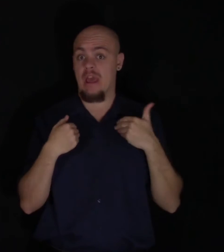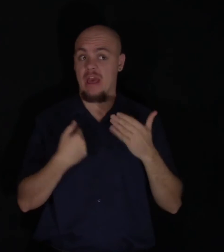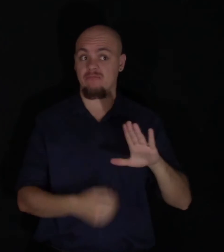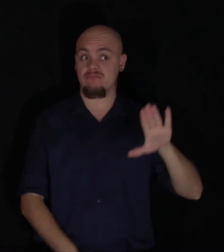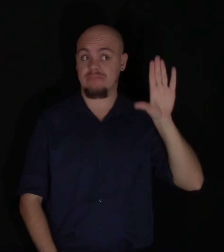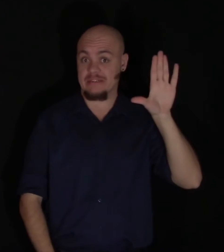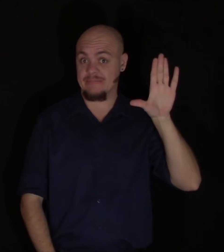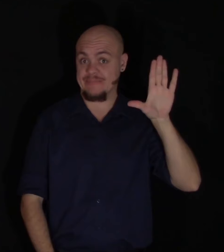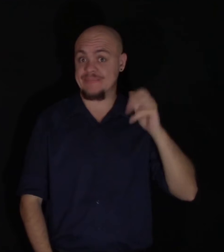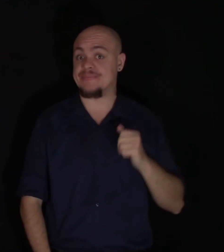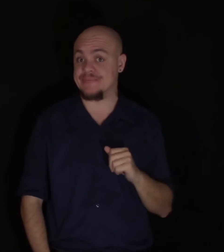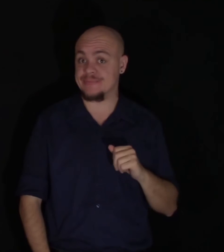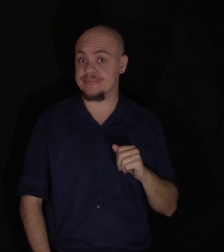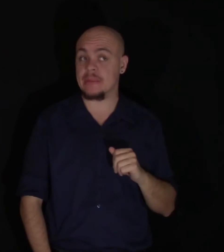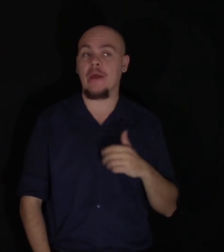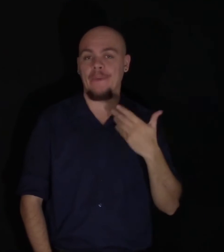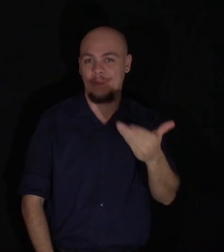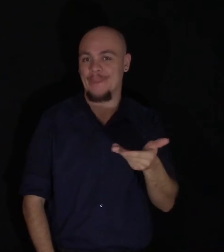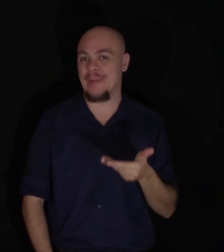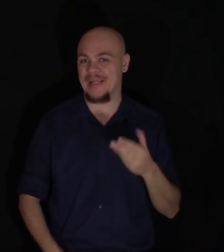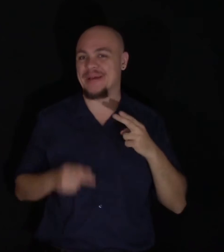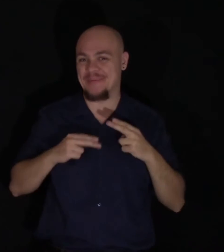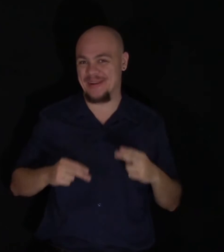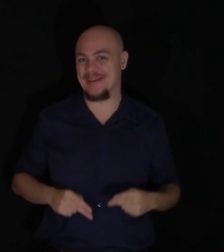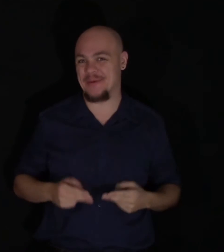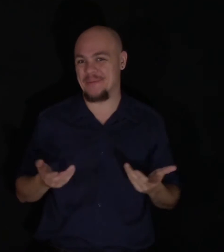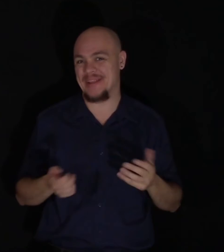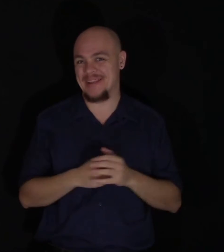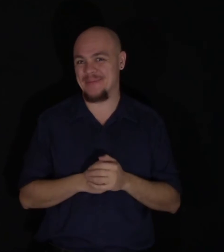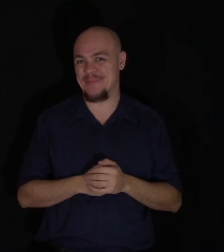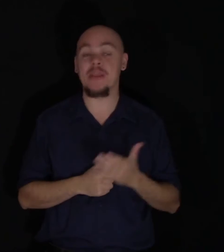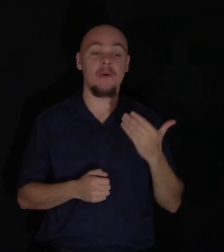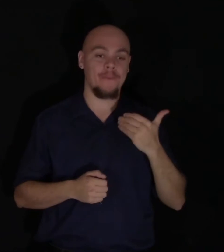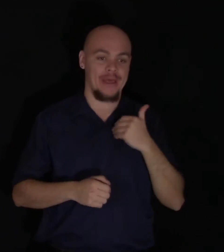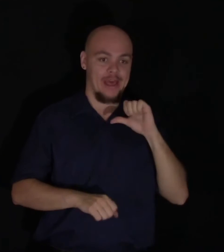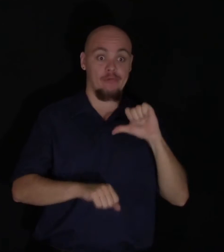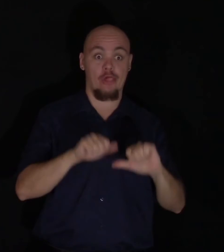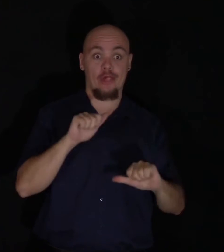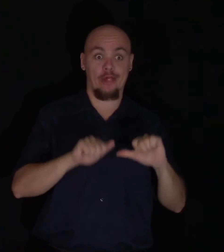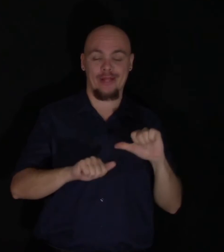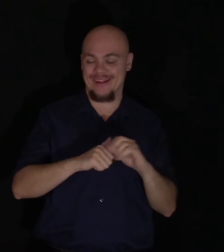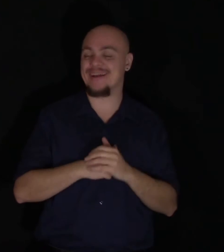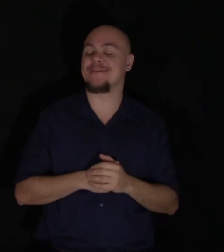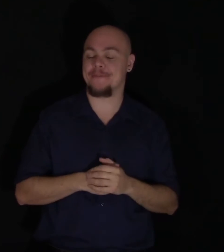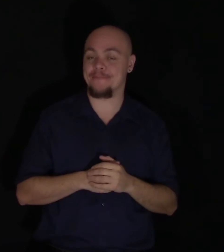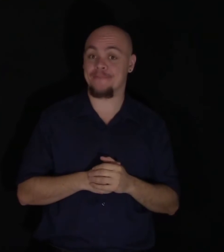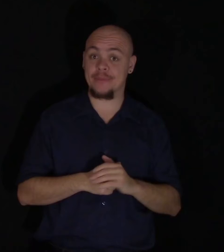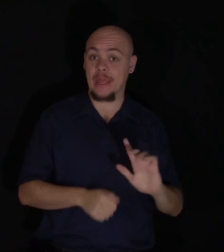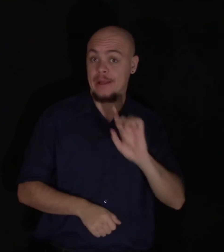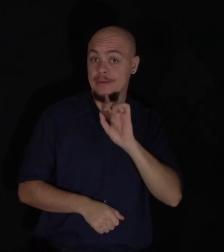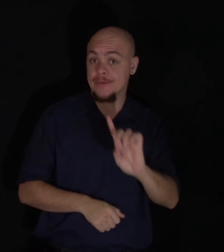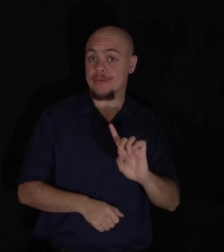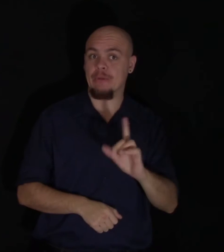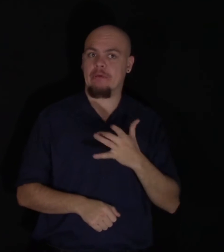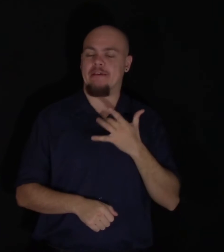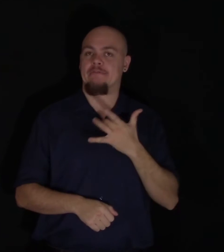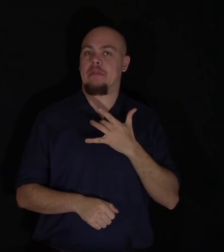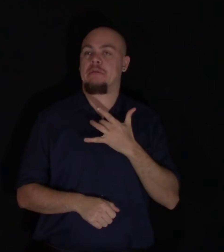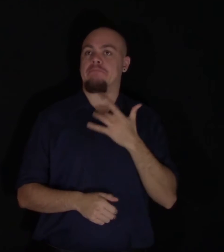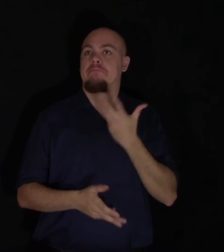human. We all struggle with insecurities, and these insecurities can really hold us back